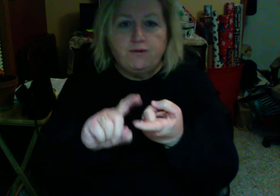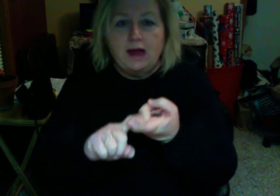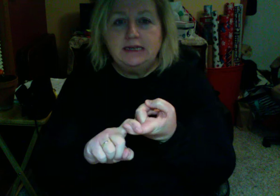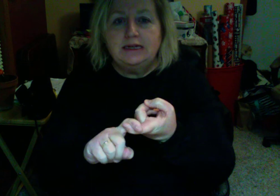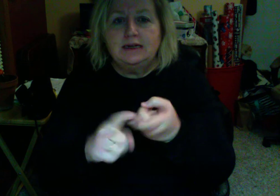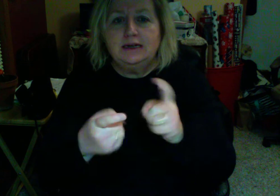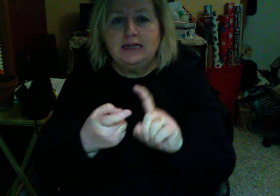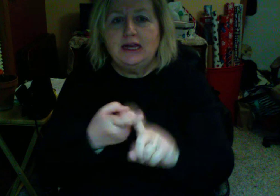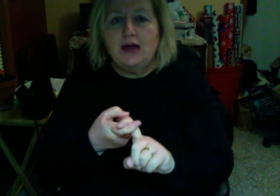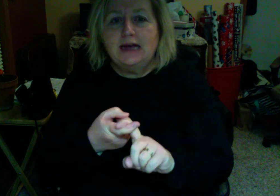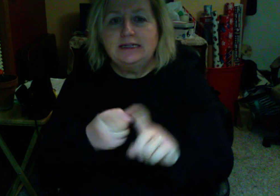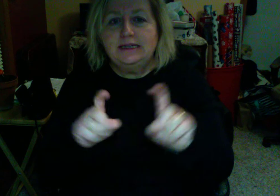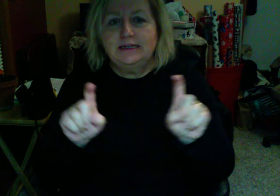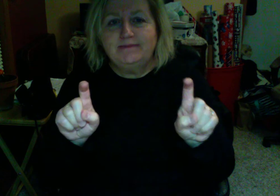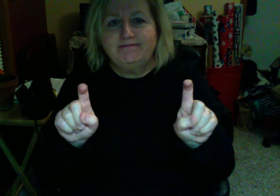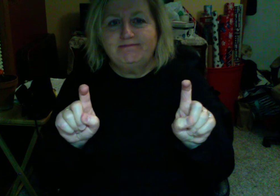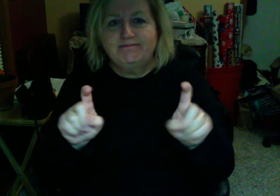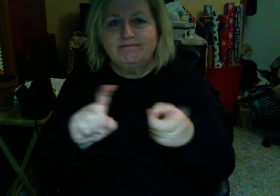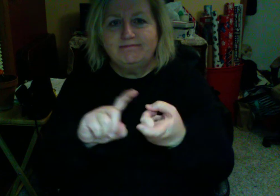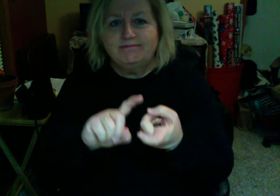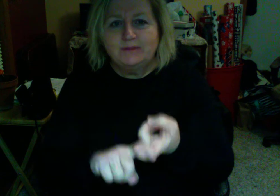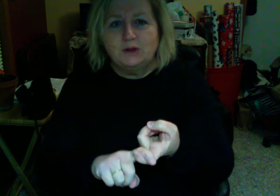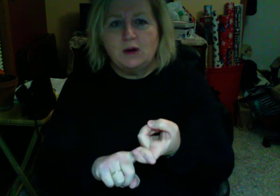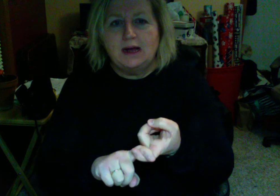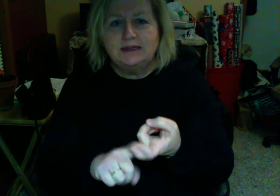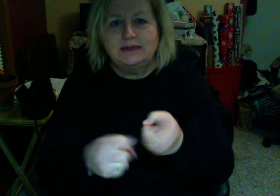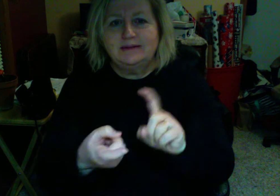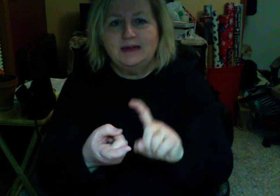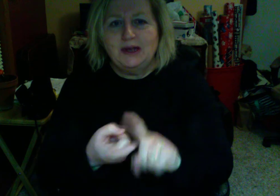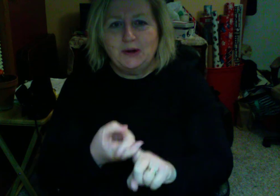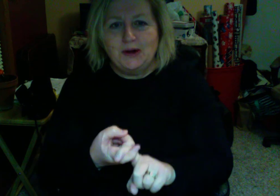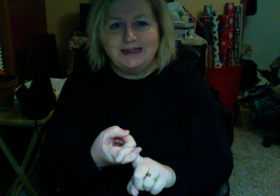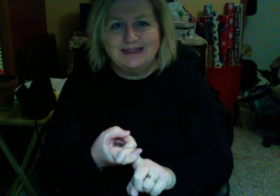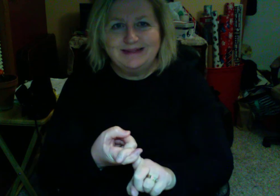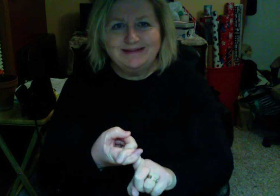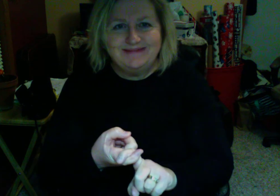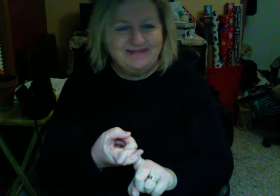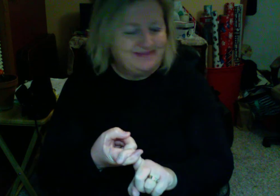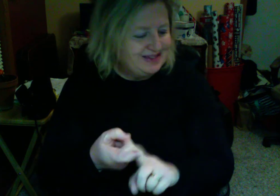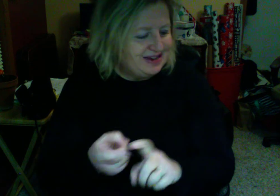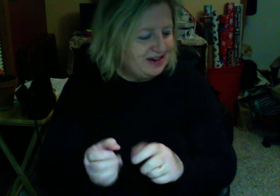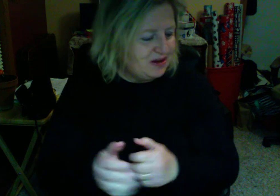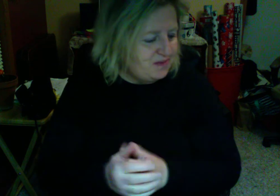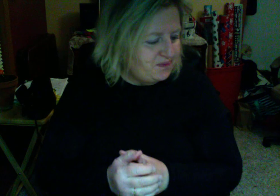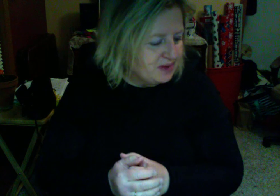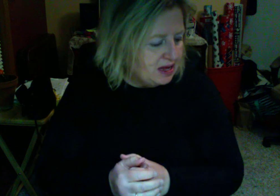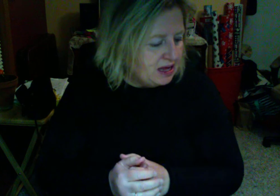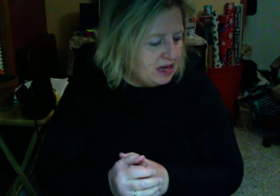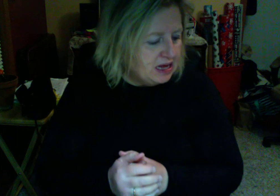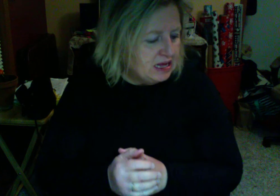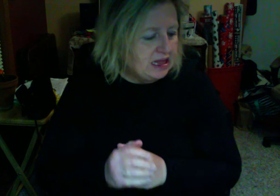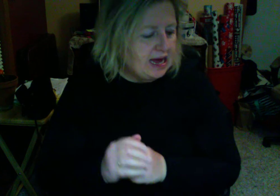friend. Take your X's, cross, and cross. There you go.